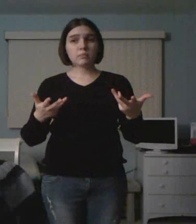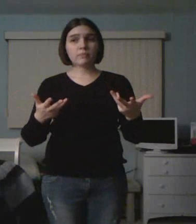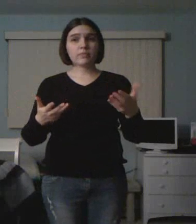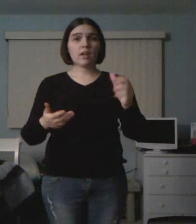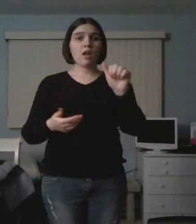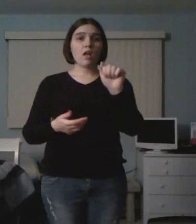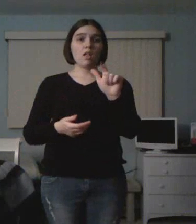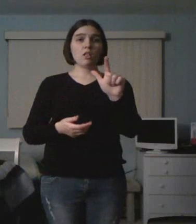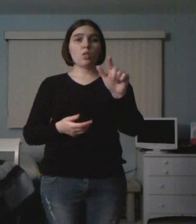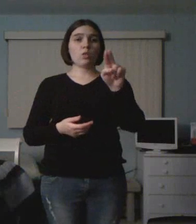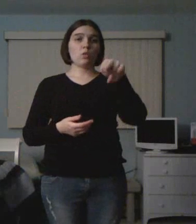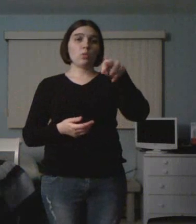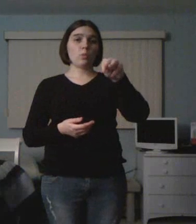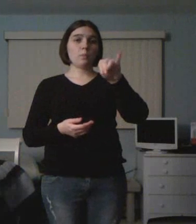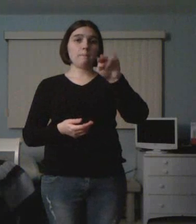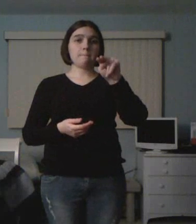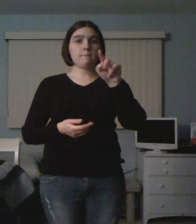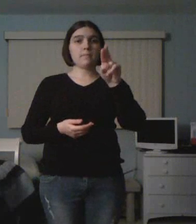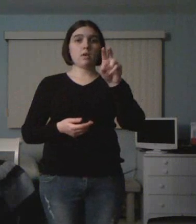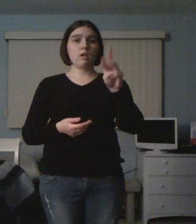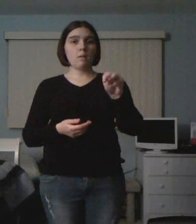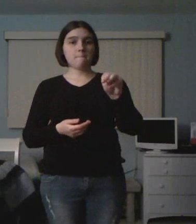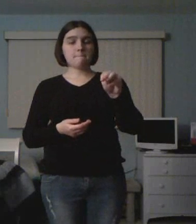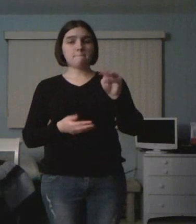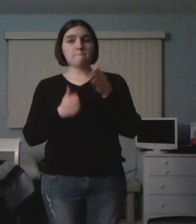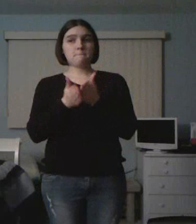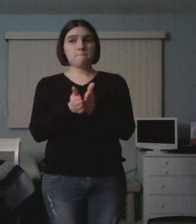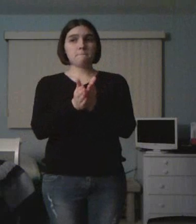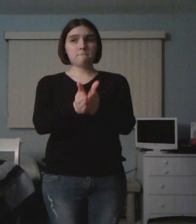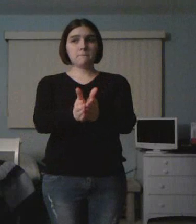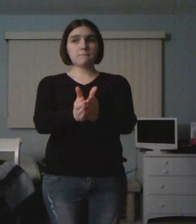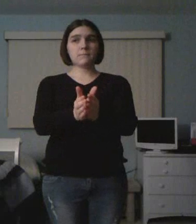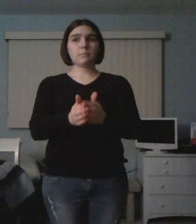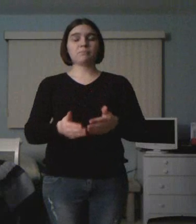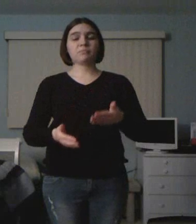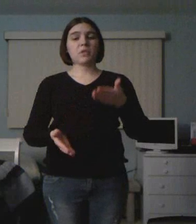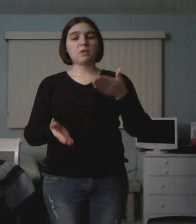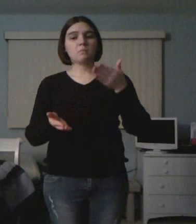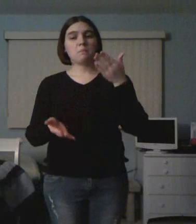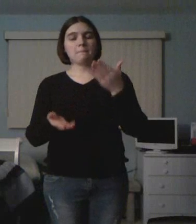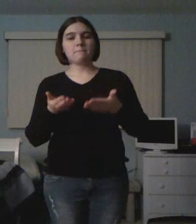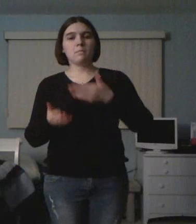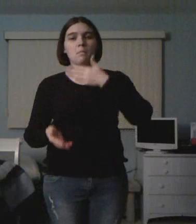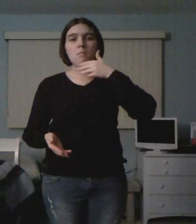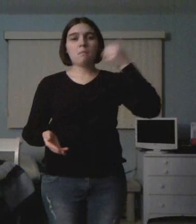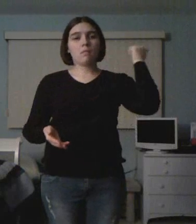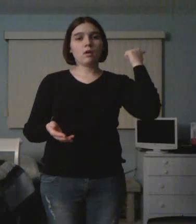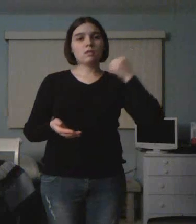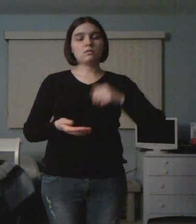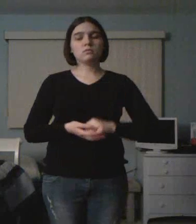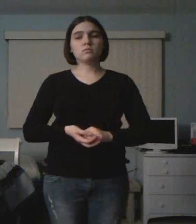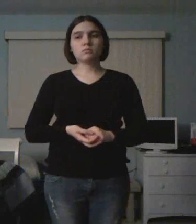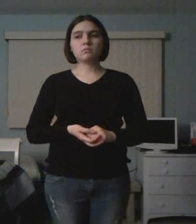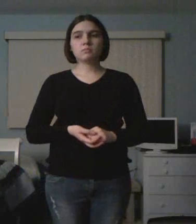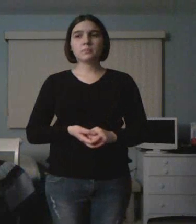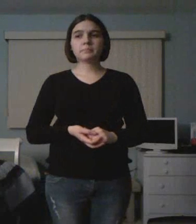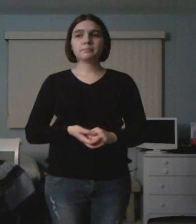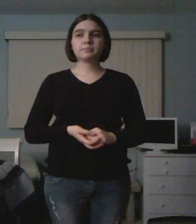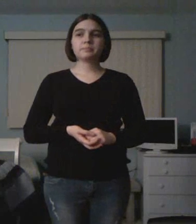boat. The Grumman 17 standard is probably more of those made than any other canoe out there. And don't